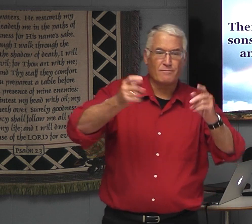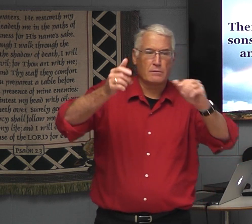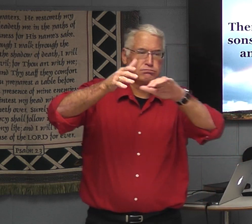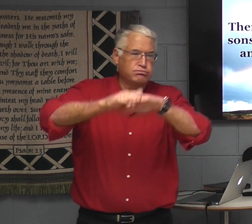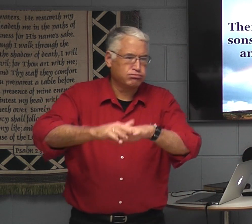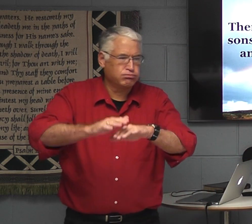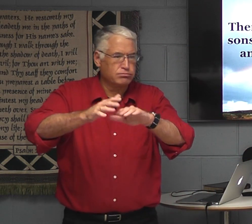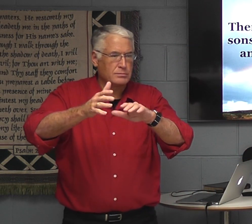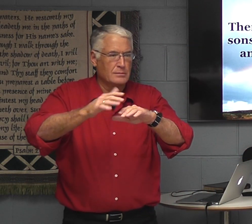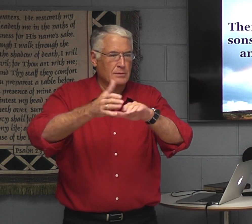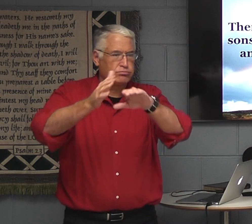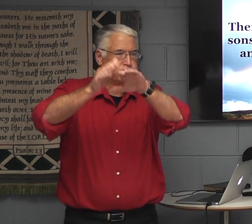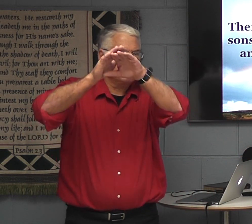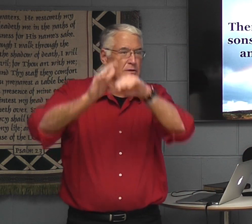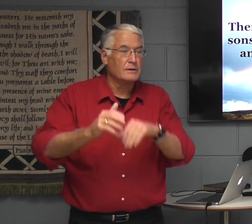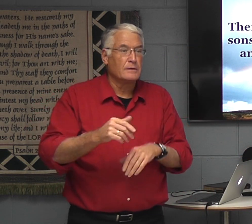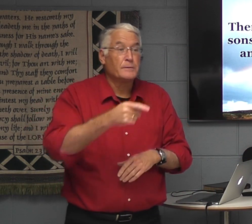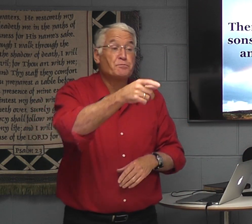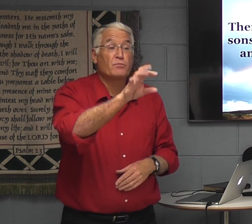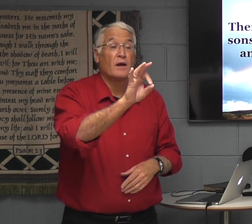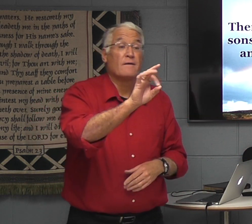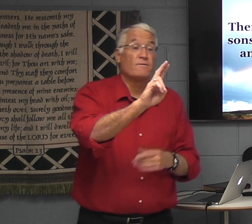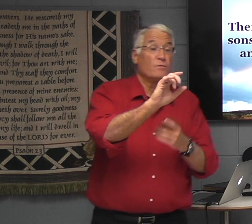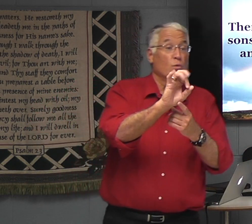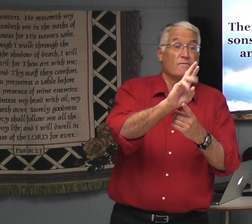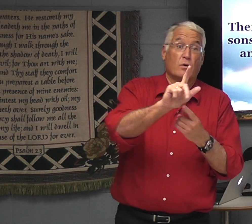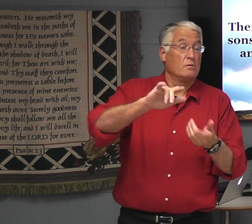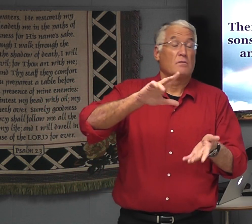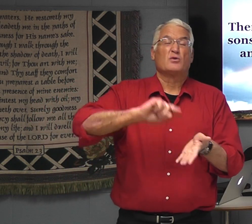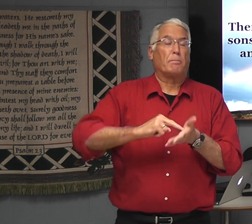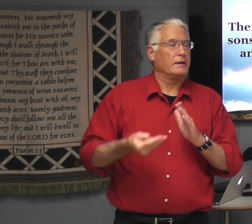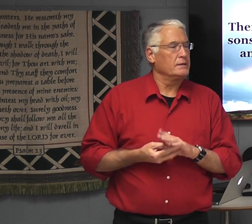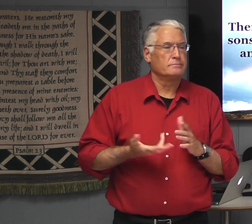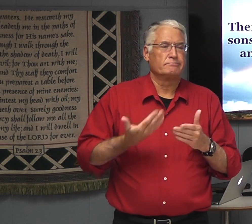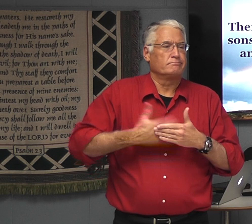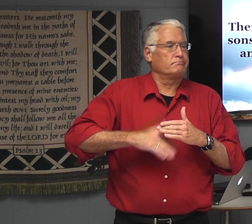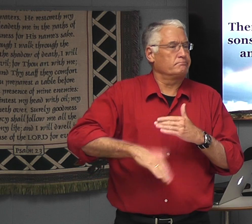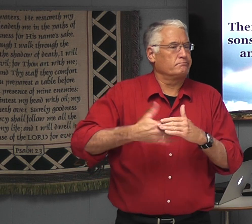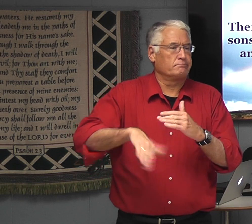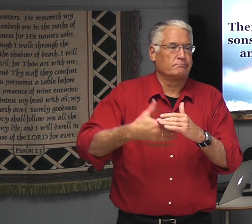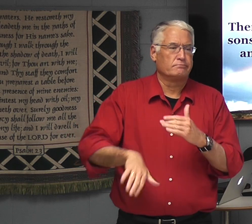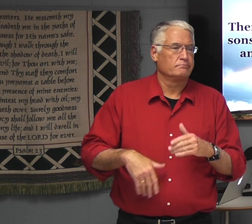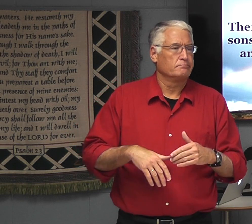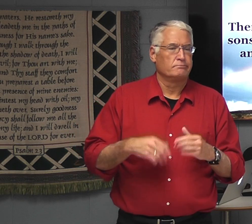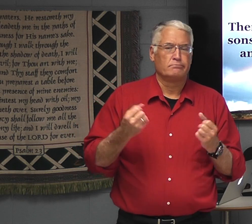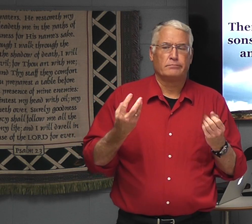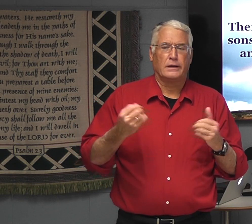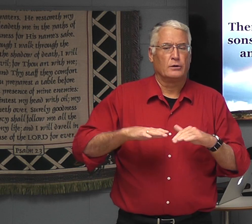I'm not good at math, but to build up. To be fruitful just means to have many children.